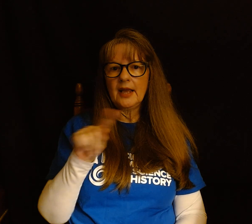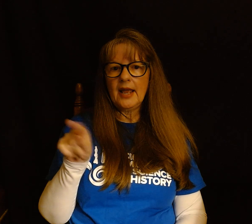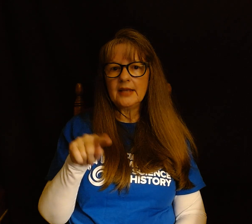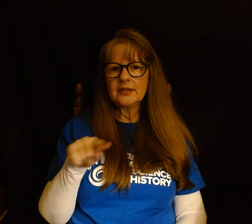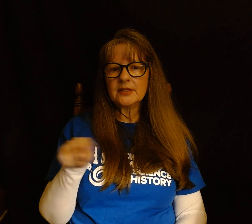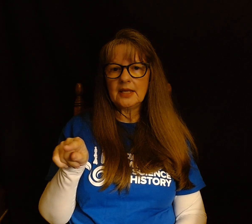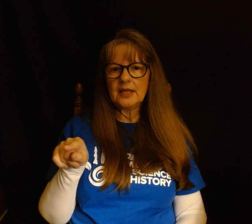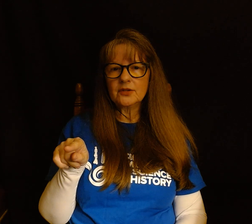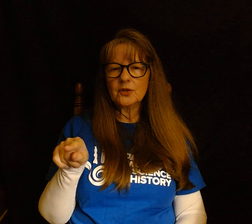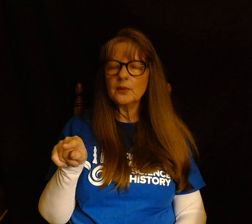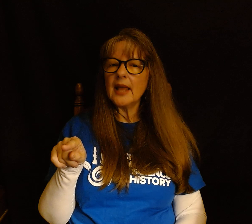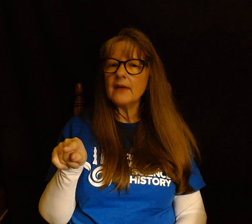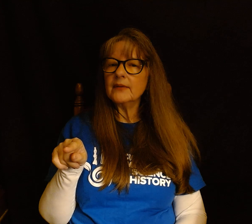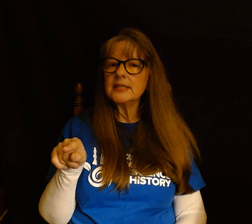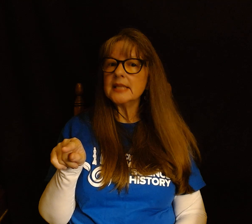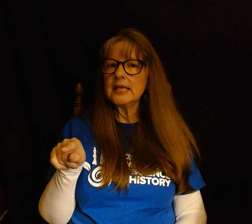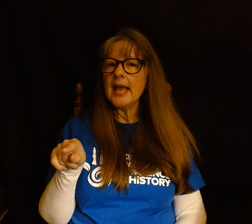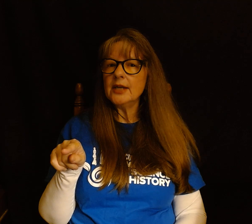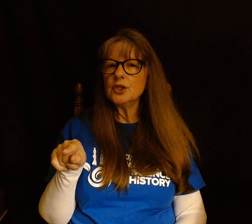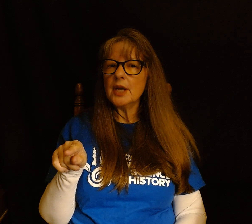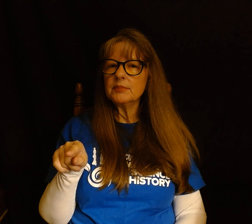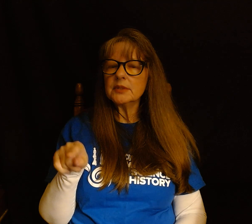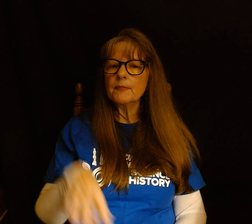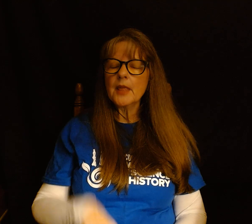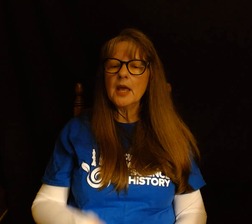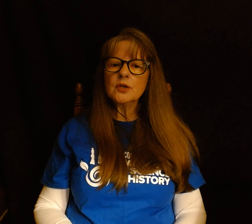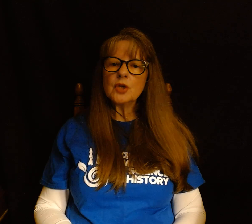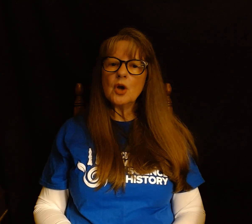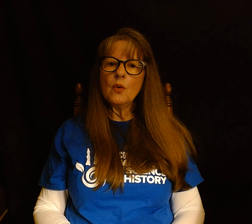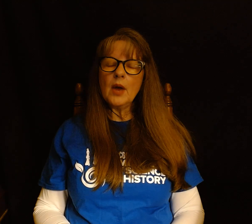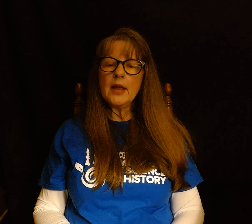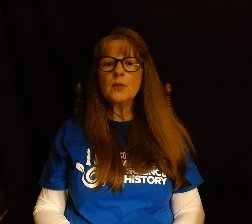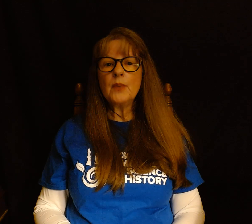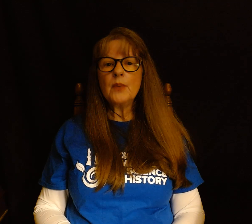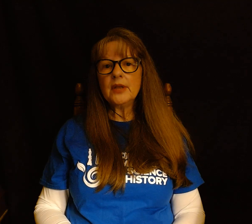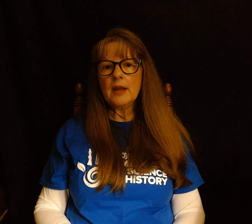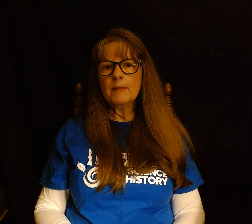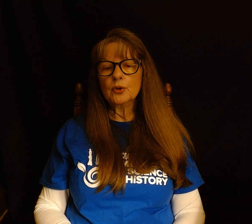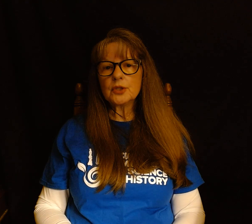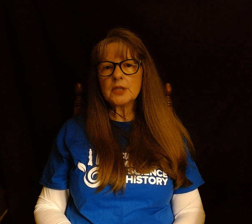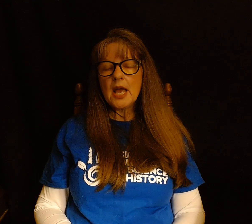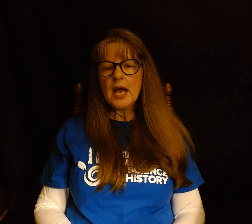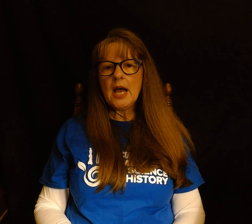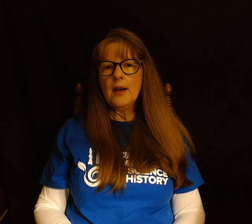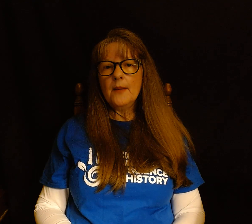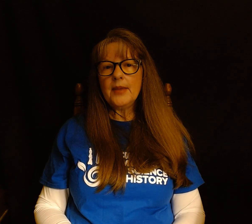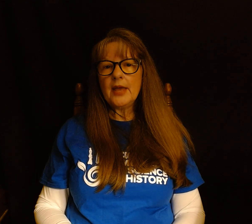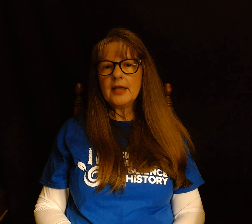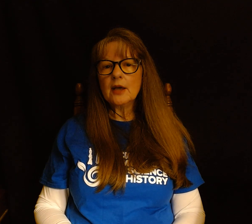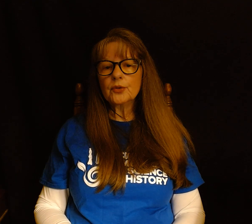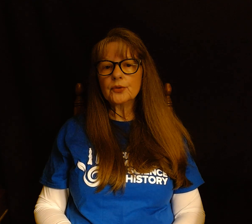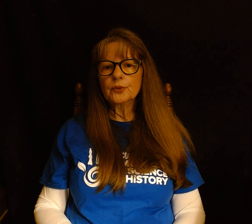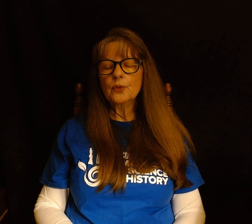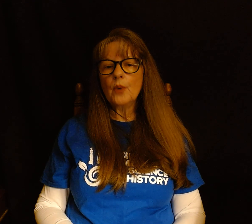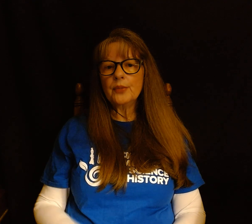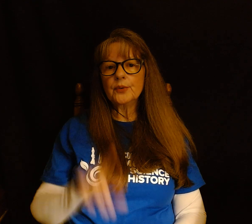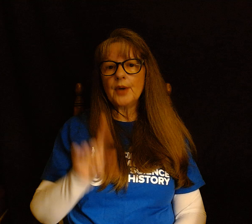and Z. So I don't really have any Z hand shapes. So, and then we have the numbers. and they go through 1 through 9.